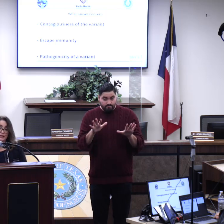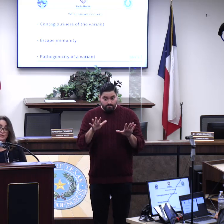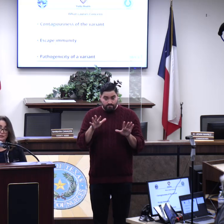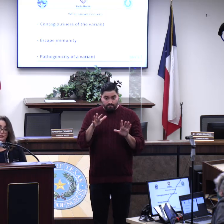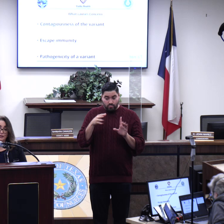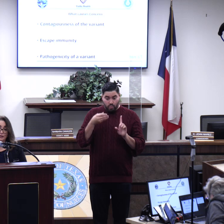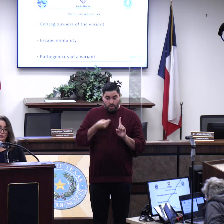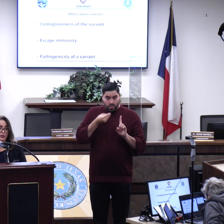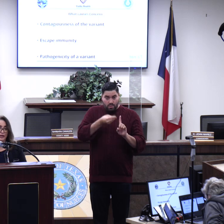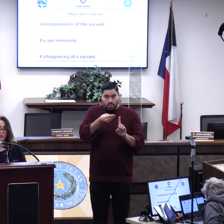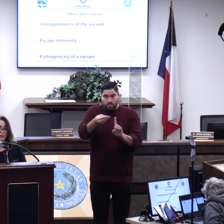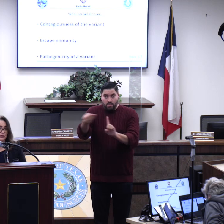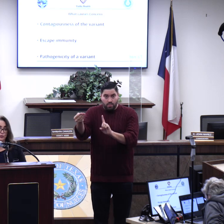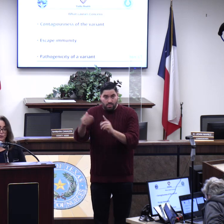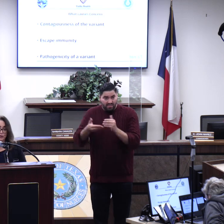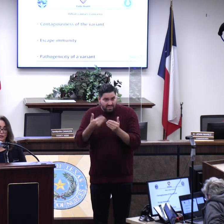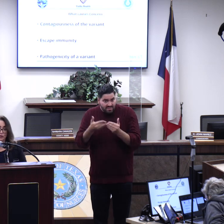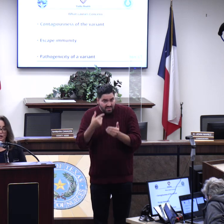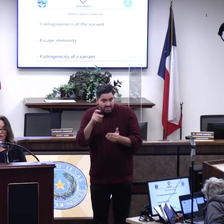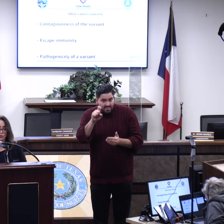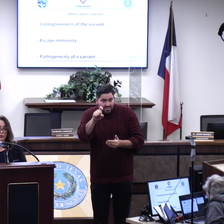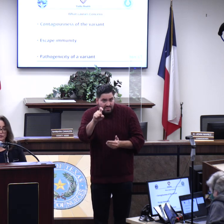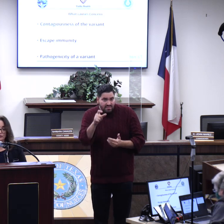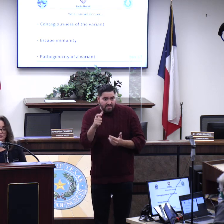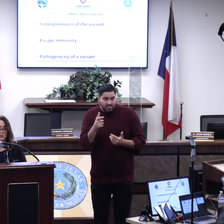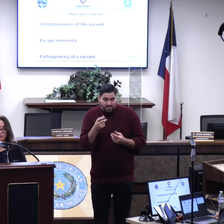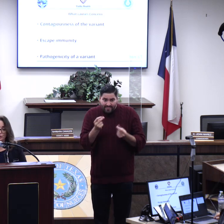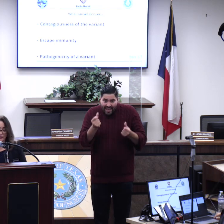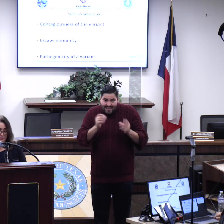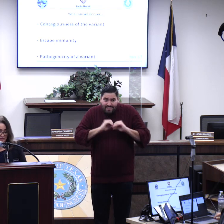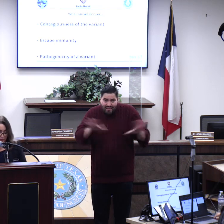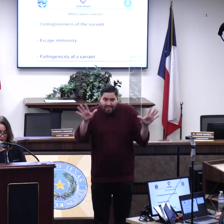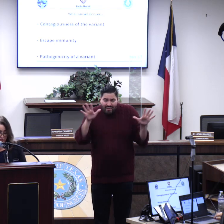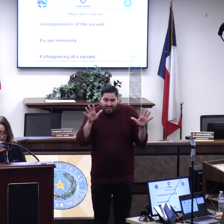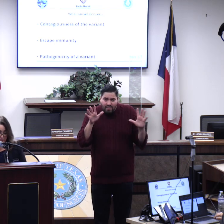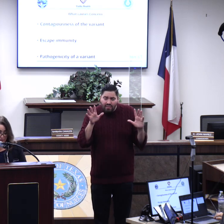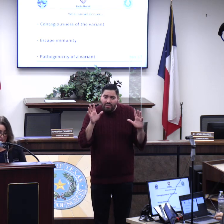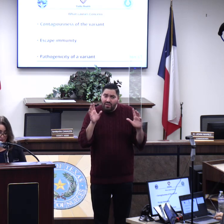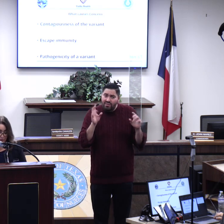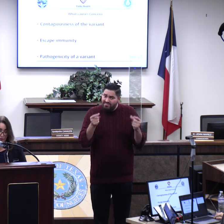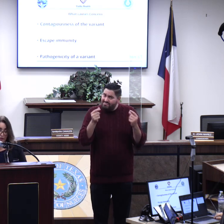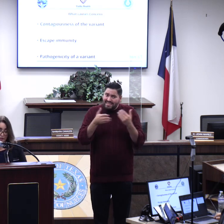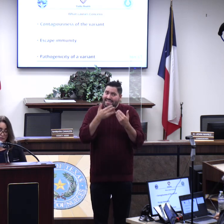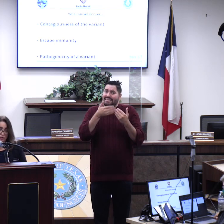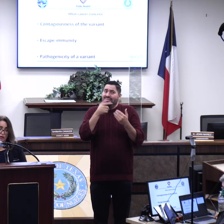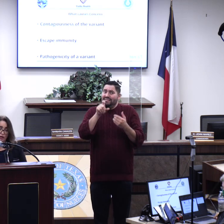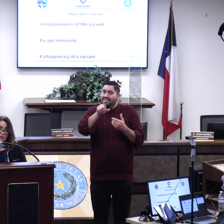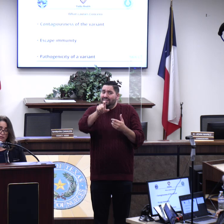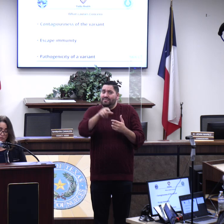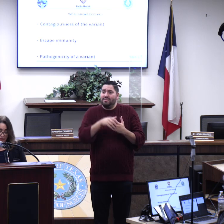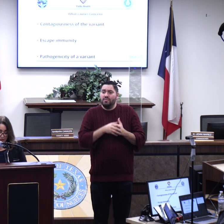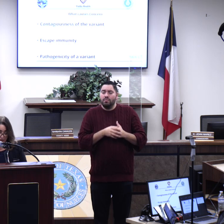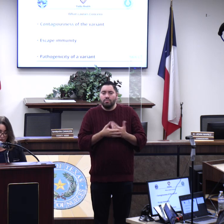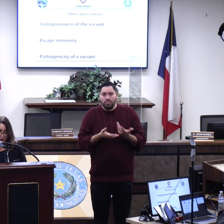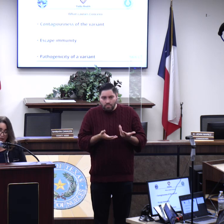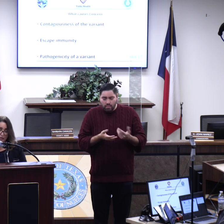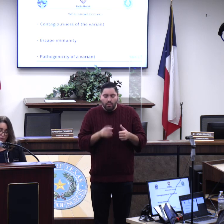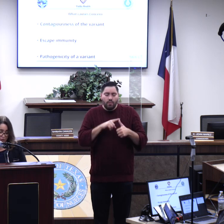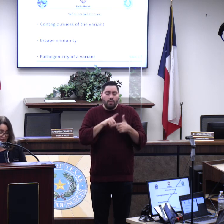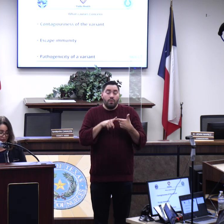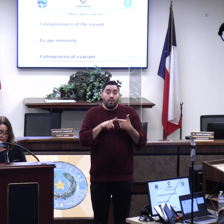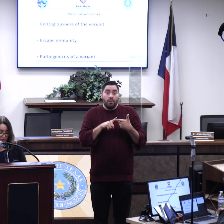another easily? That's what everybody's wanting to know. How quickly does it spread? Is it very transmissible? So also, can it